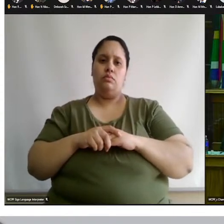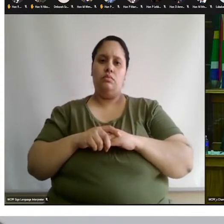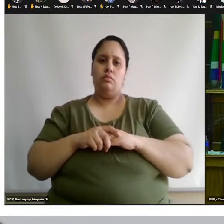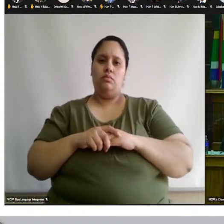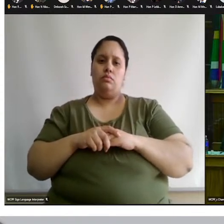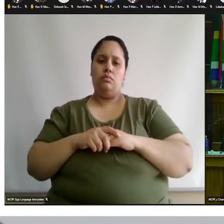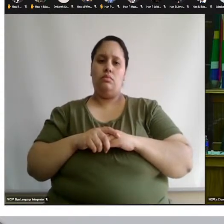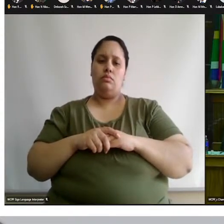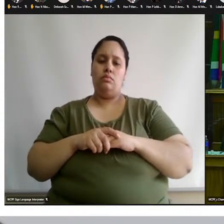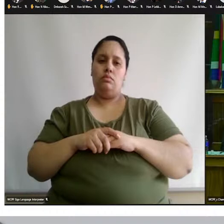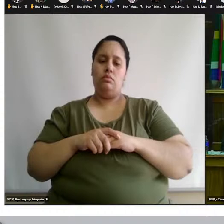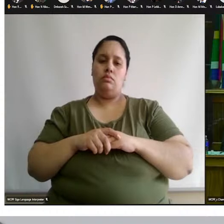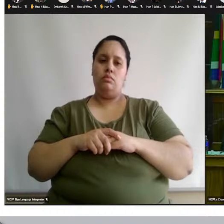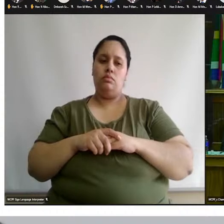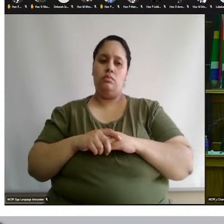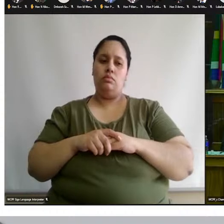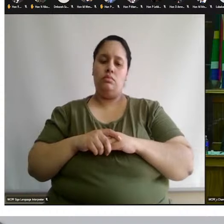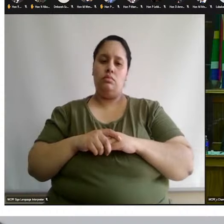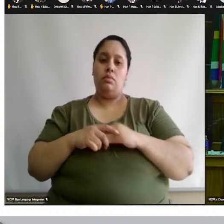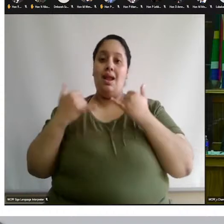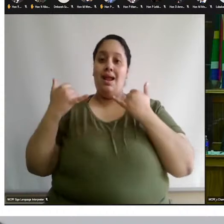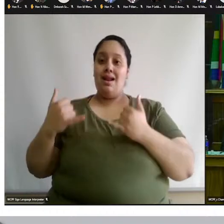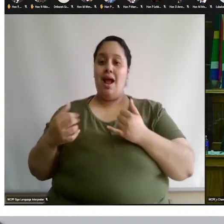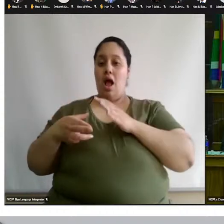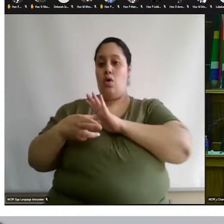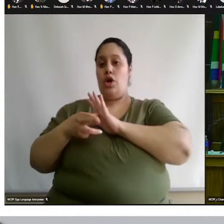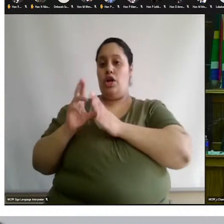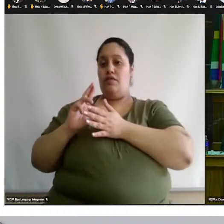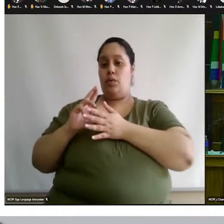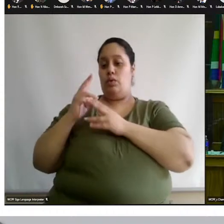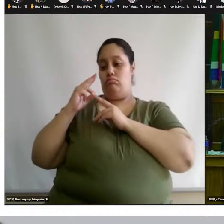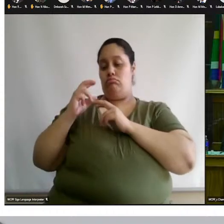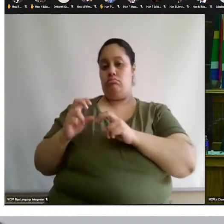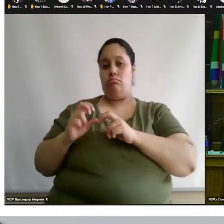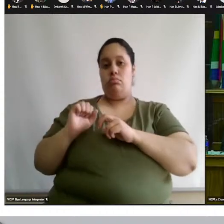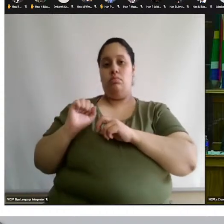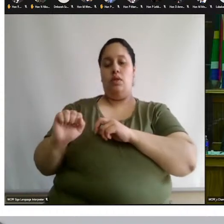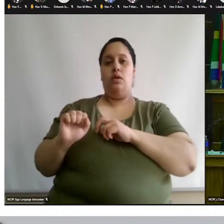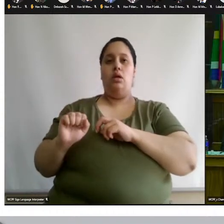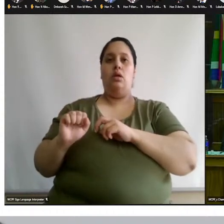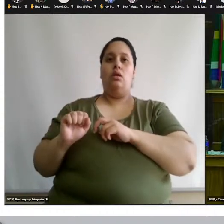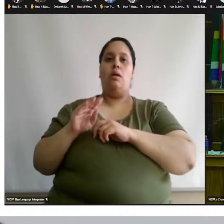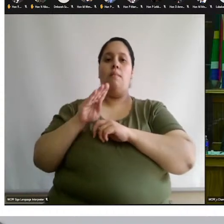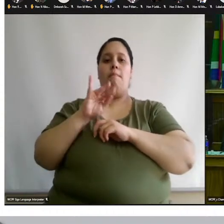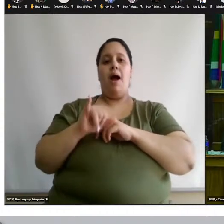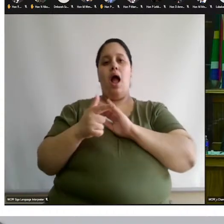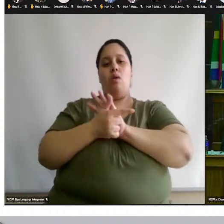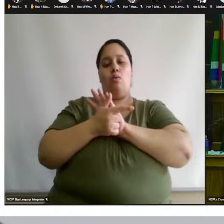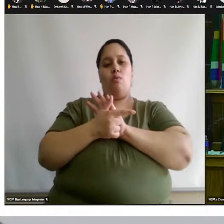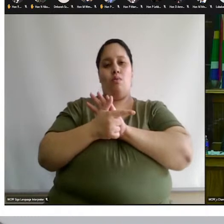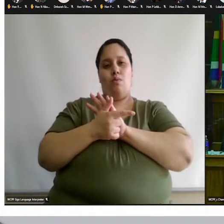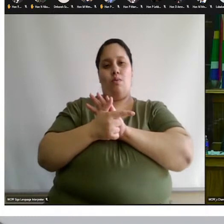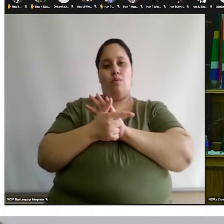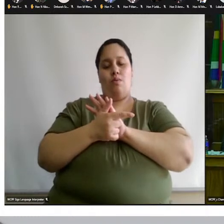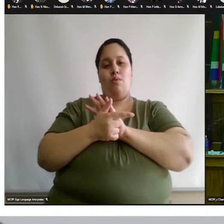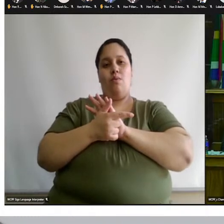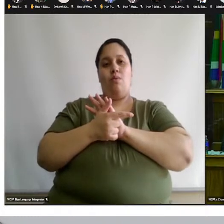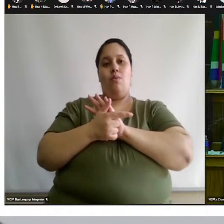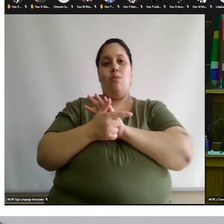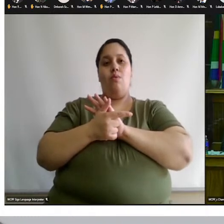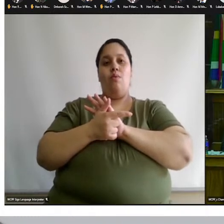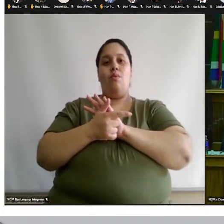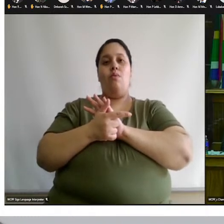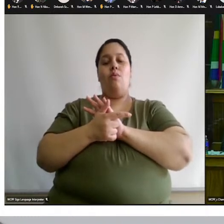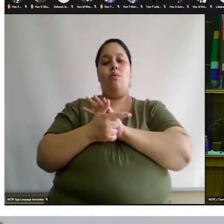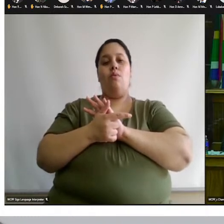regard and are reviewing their bylaws in order to